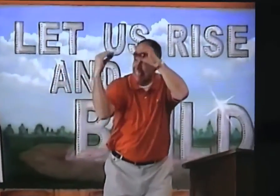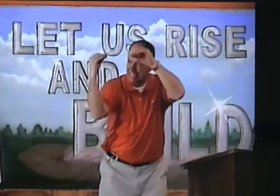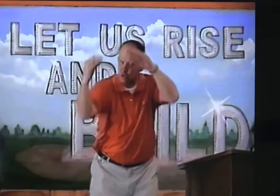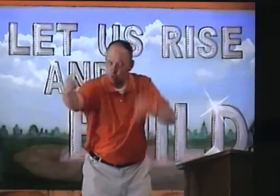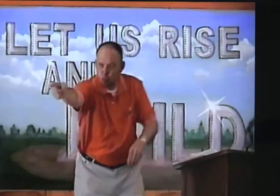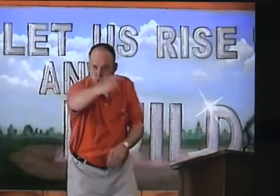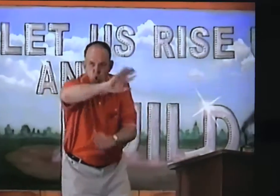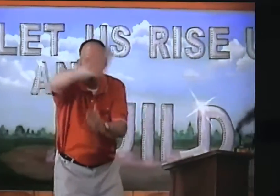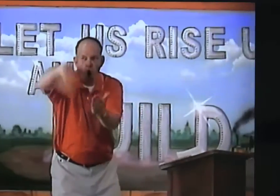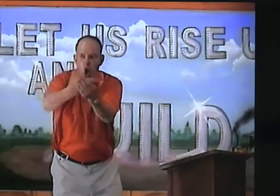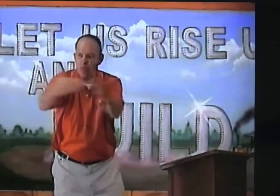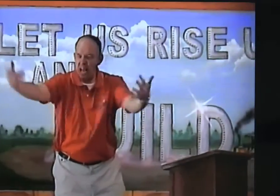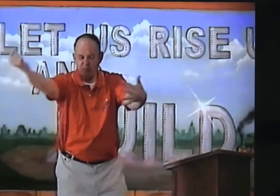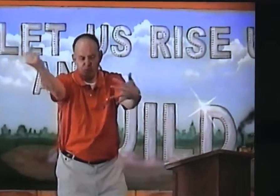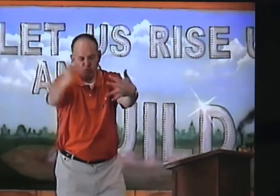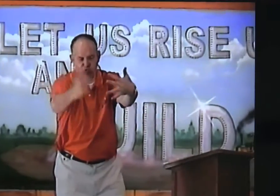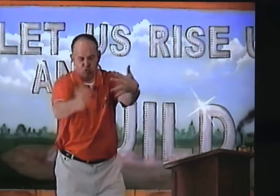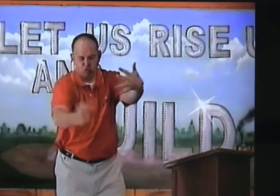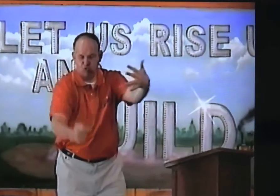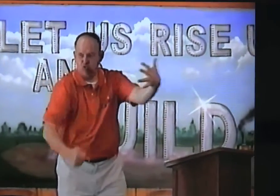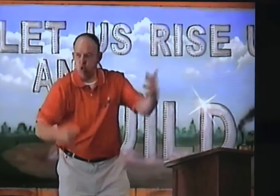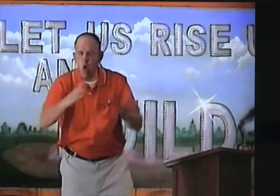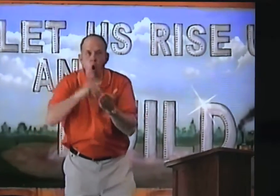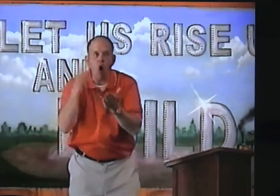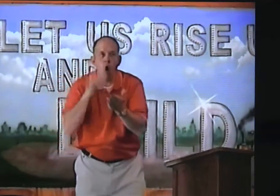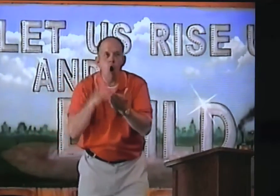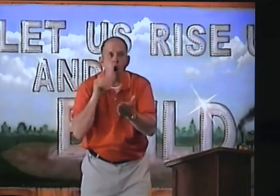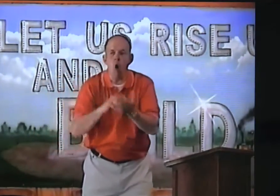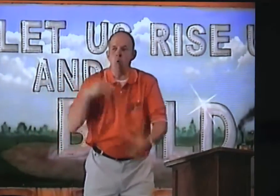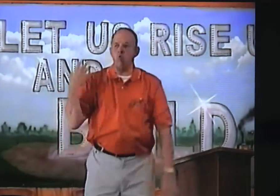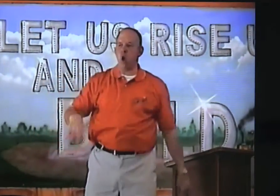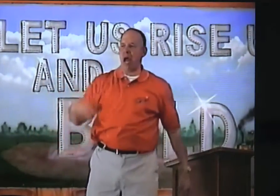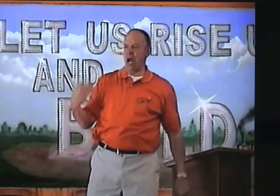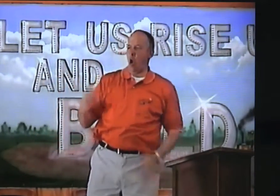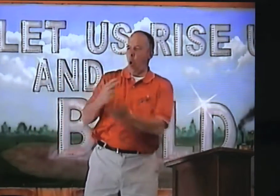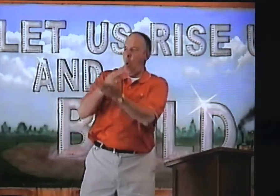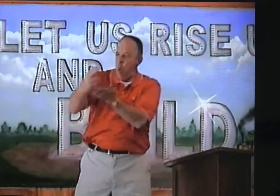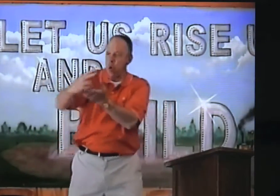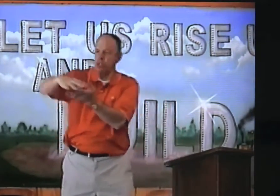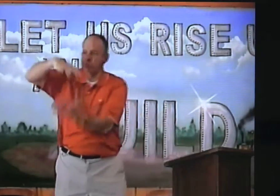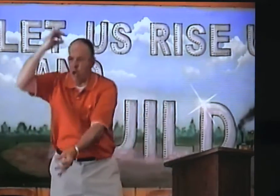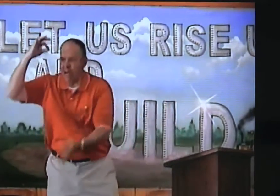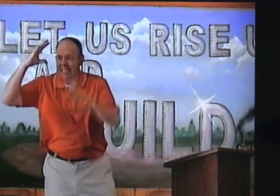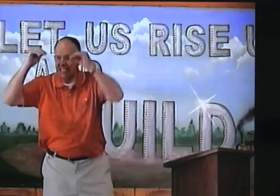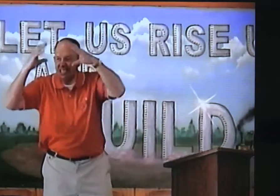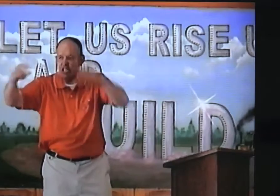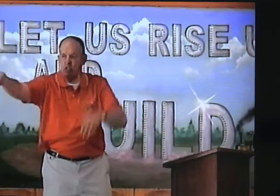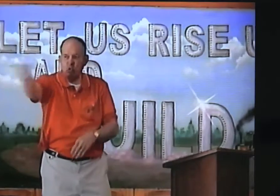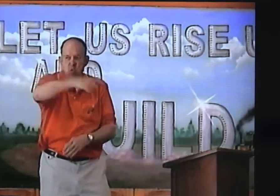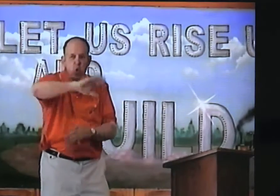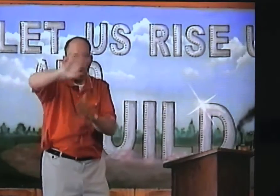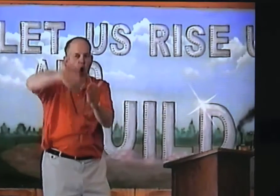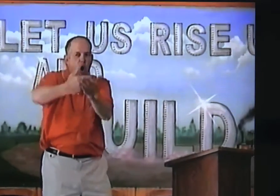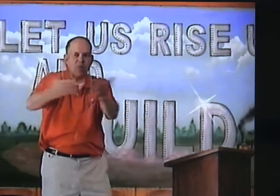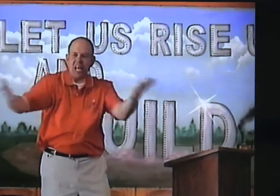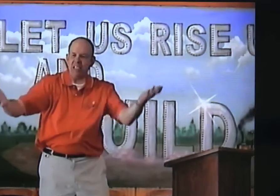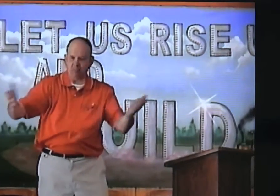The Holy Spirit. He will teach you all things. Learning. Wow. The Holy Spirit teaches you